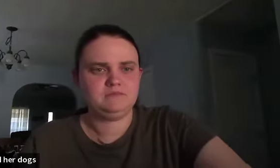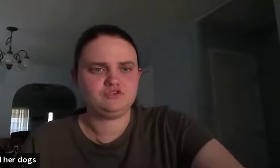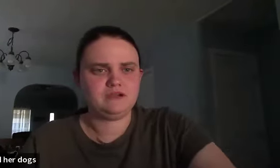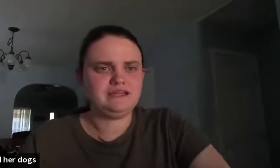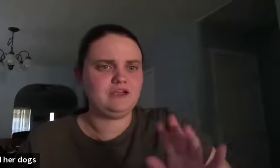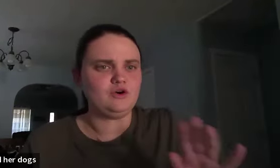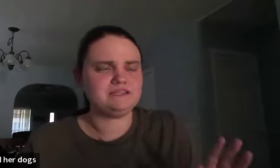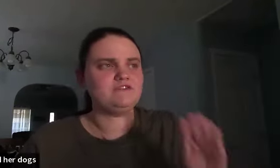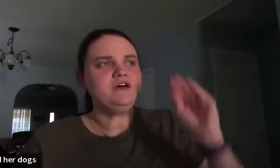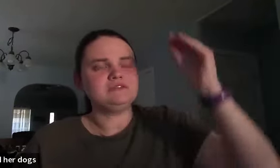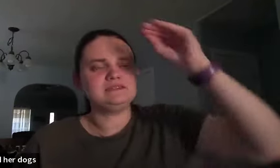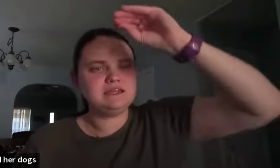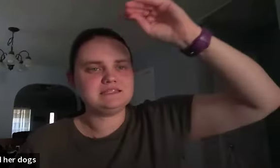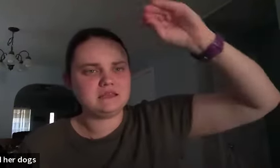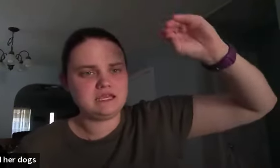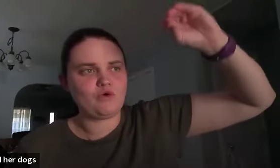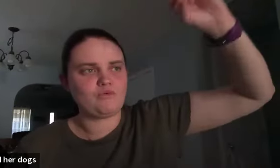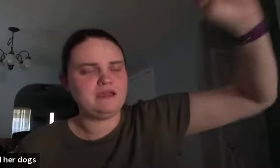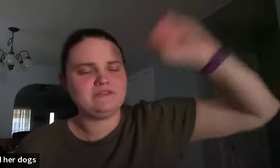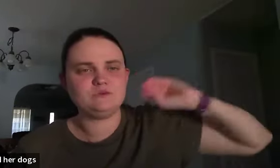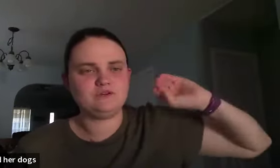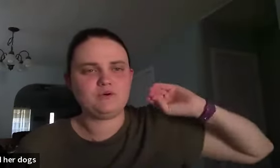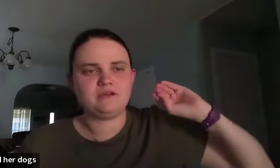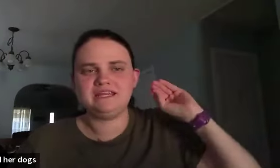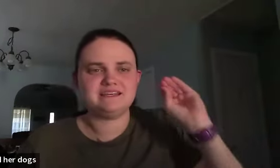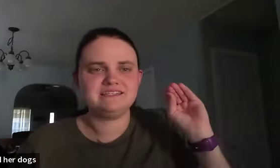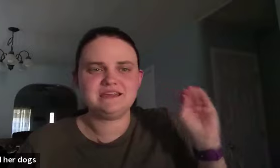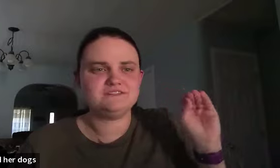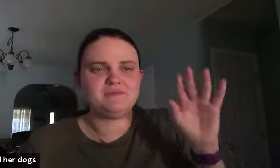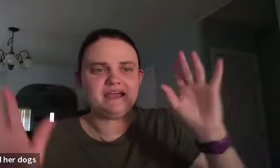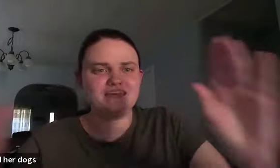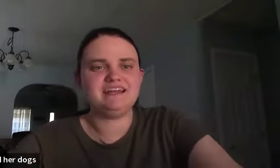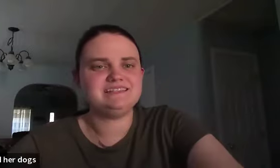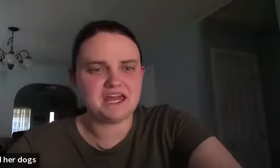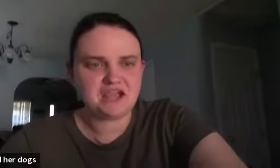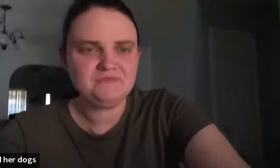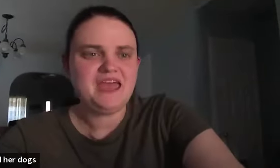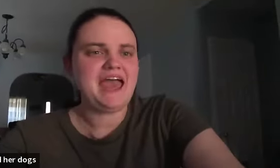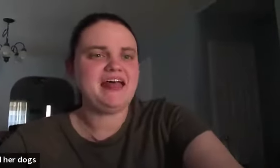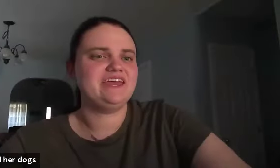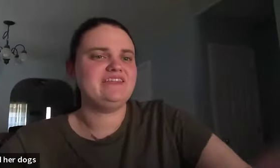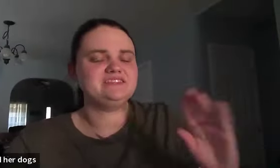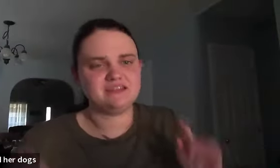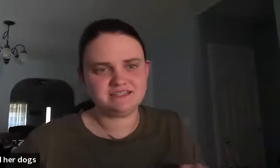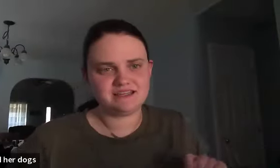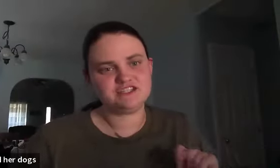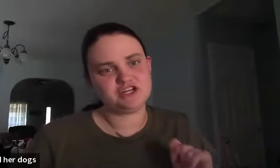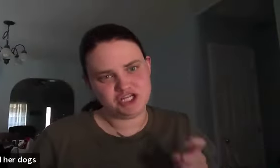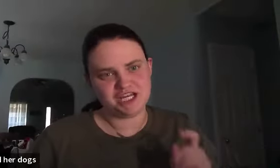I'm trying to angle myself. The sun is hitting right in this weird corner, and it does this every time. I get a nice setup, and then the sun decides it's going to change